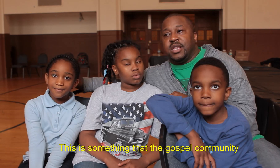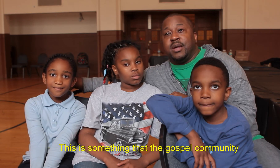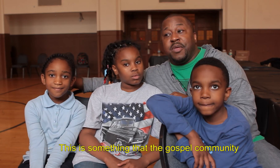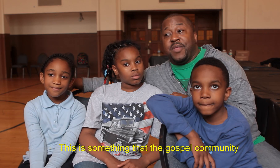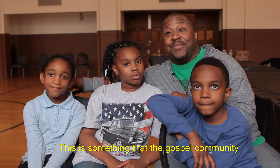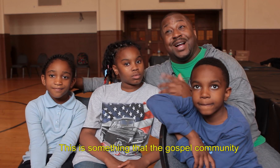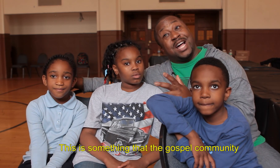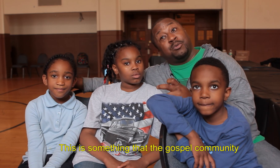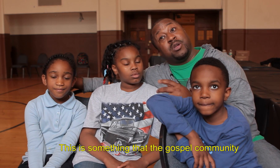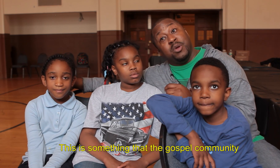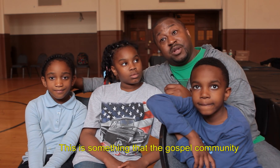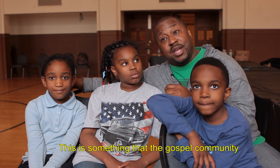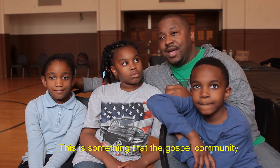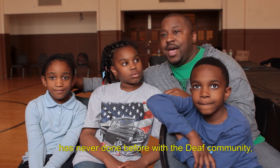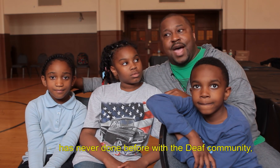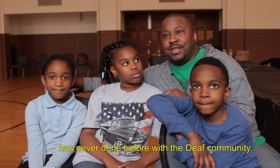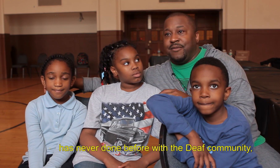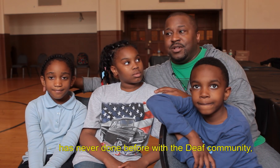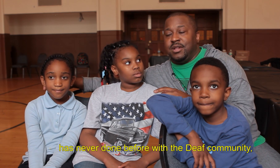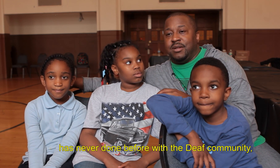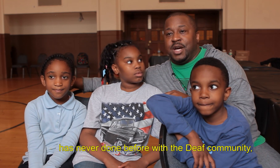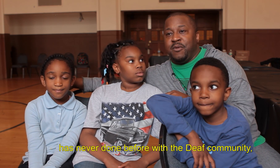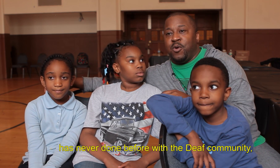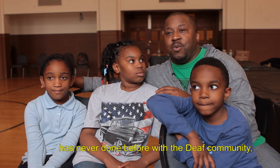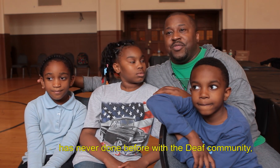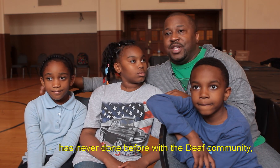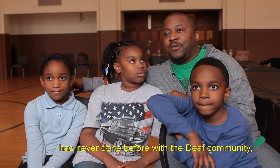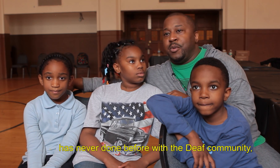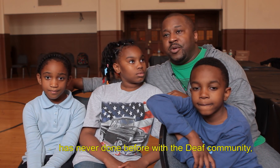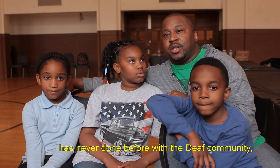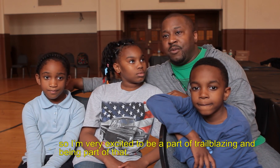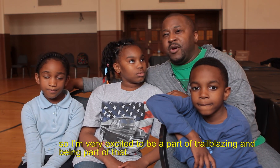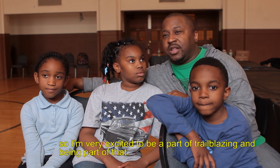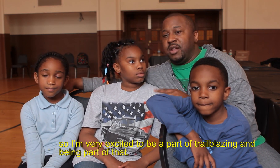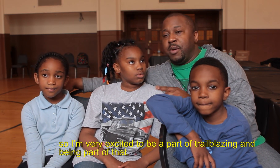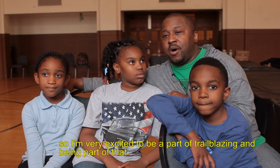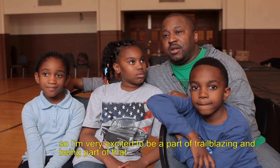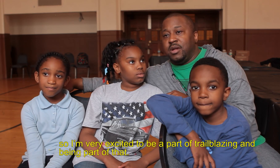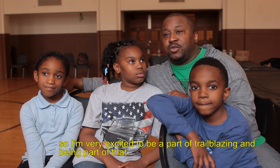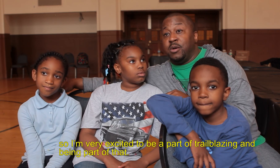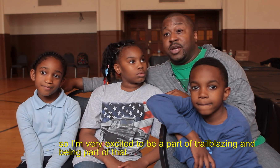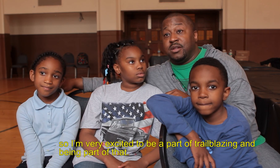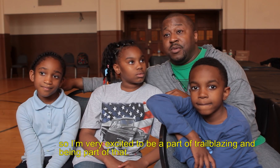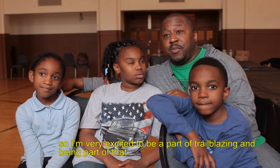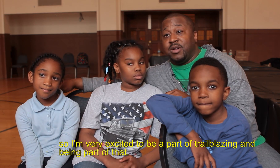This is something that the gospel community has never done before with the deaf community. So I'm very excited to be a part of Trailblazer, being part of